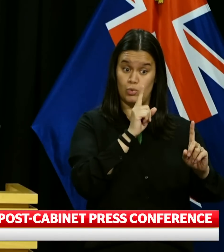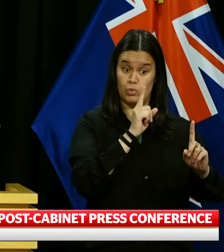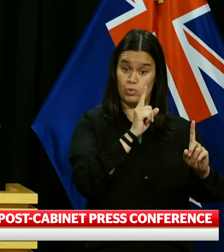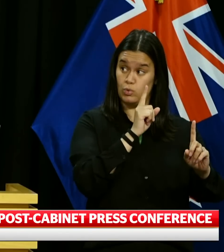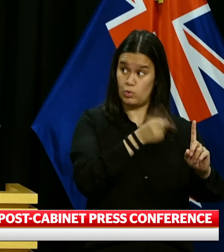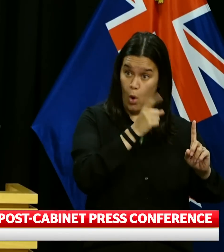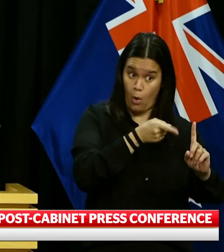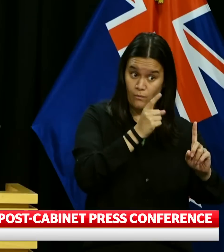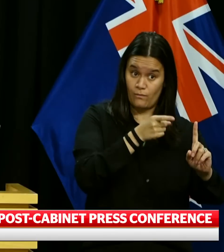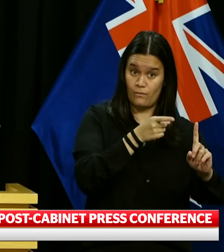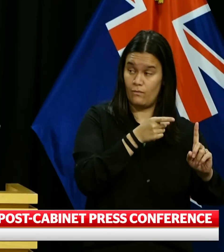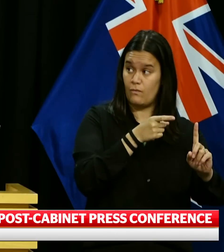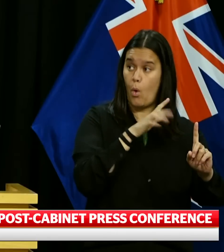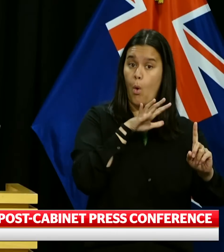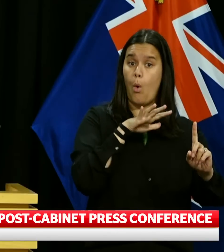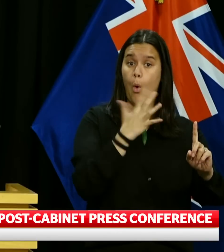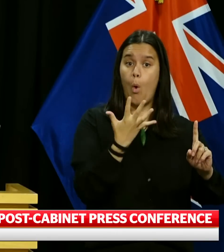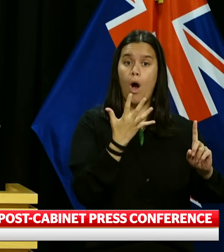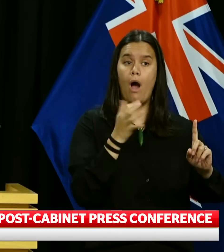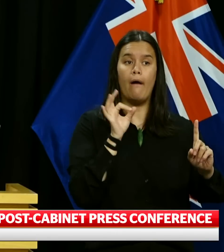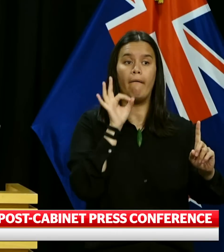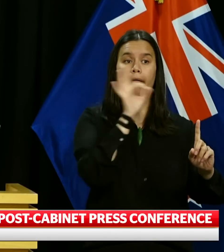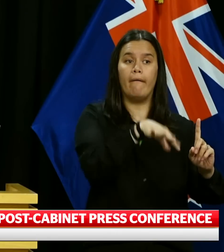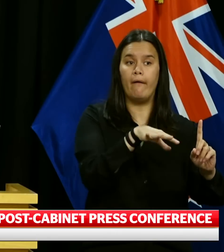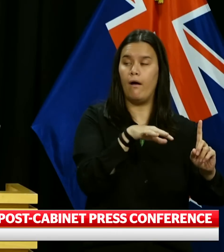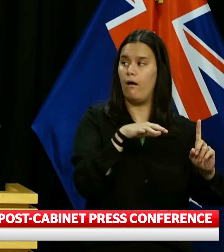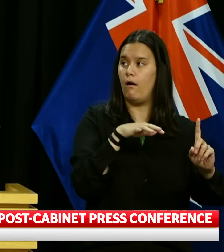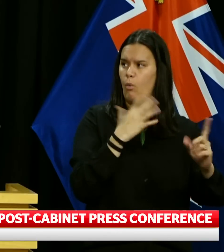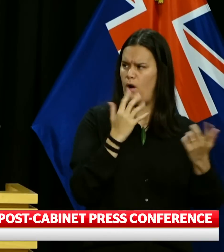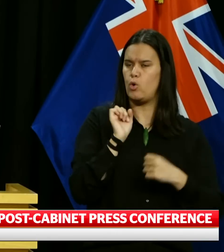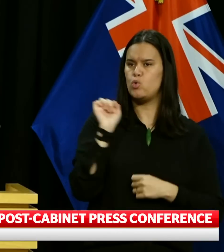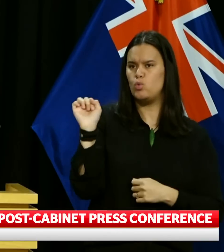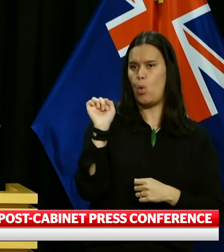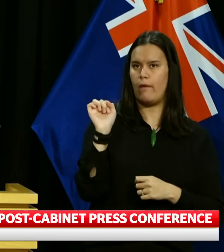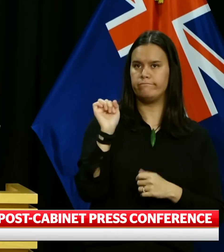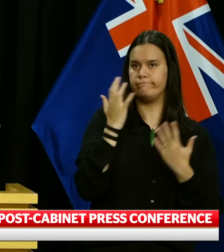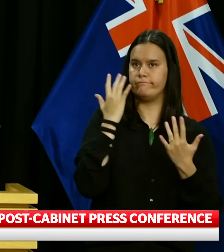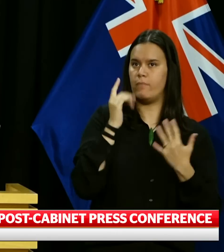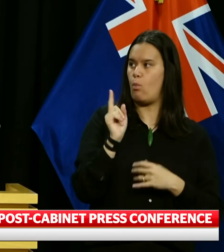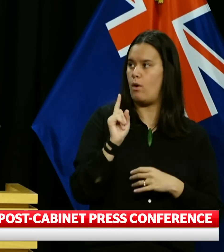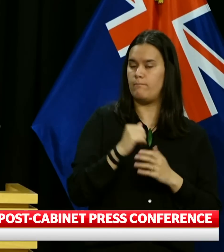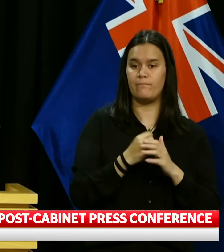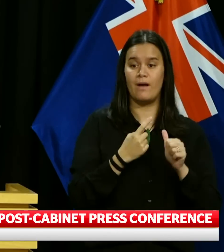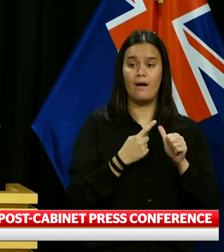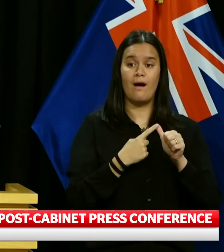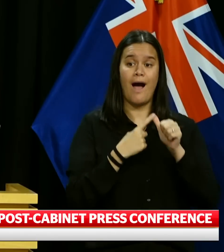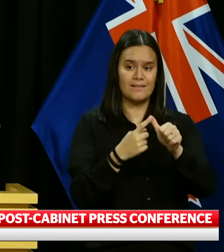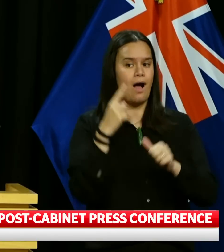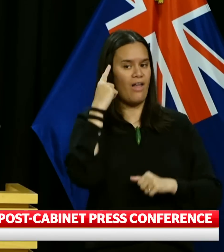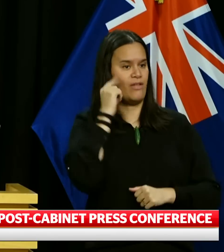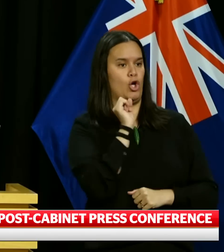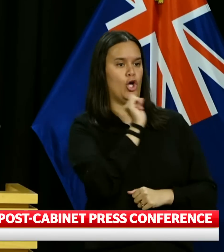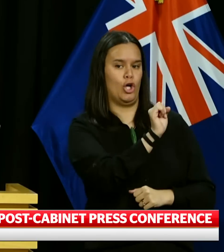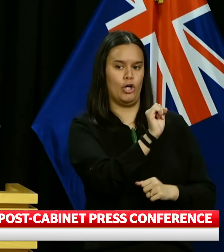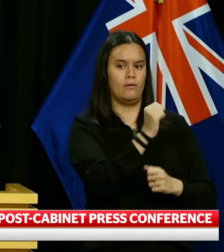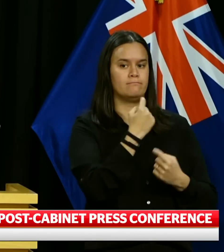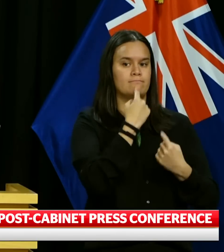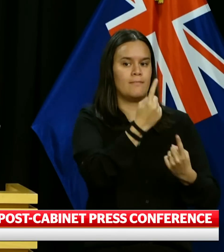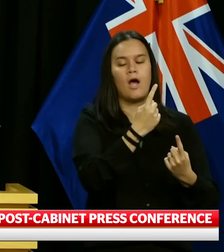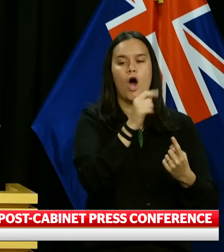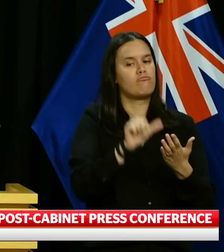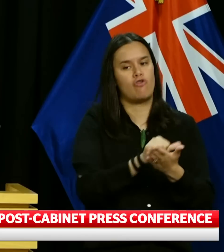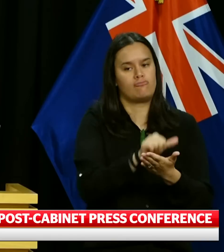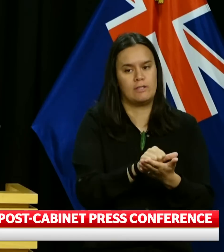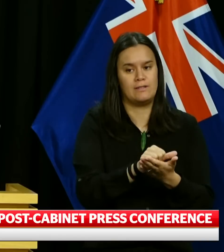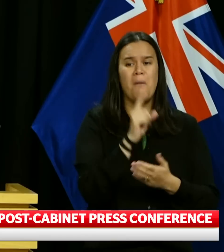generalisation language in the future? Like, what's your message as Prime Minister? Well, I certainly don't think it was appropriate, but I think in the circumstances,